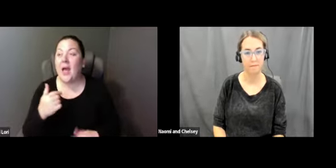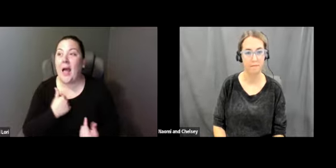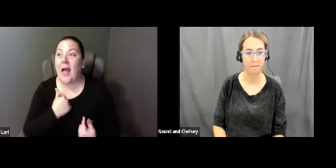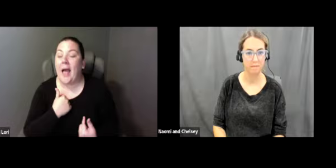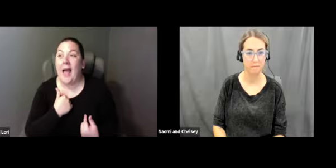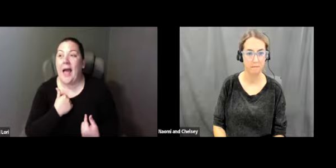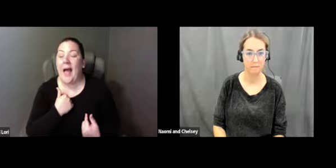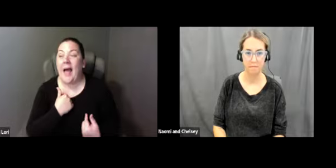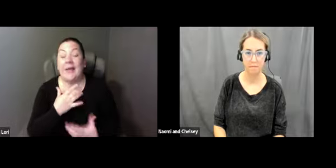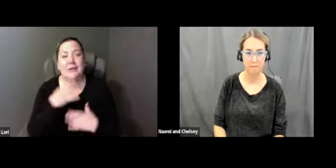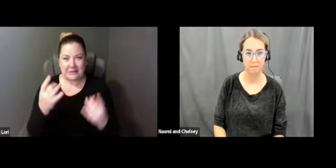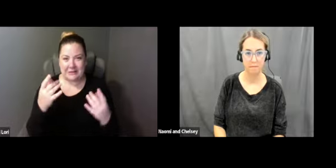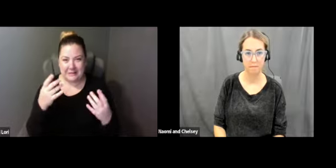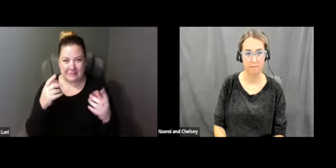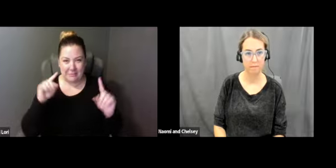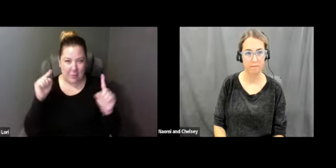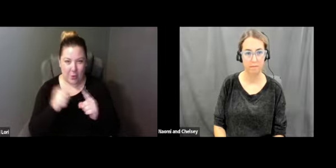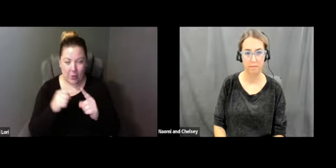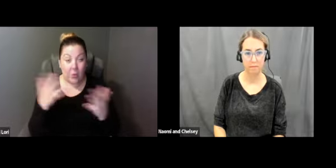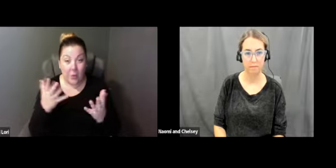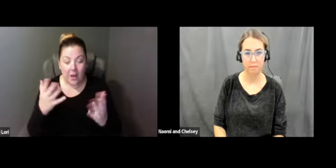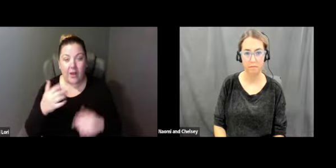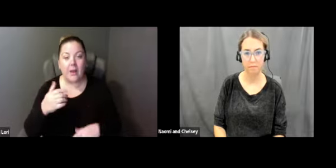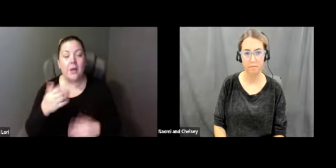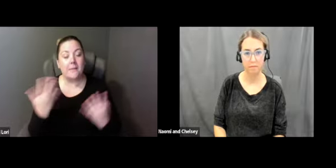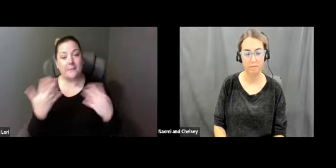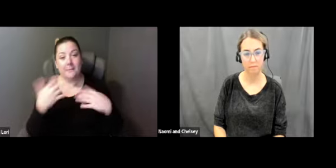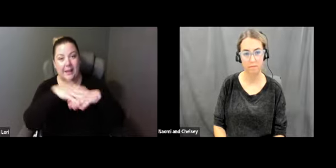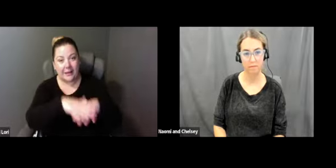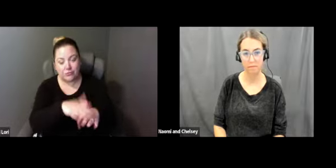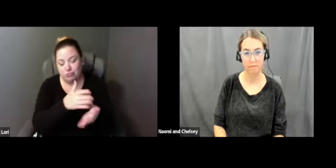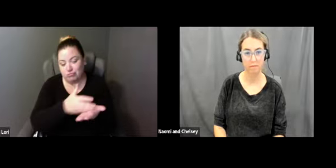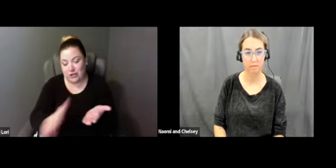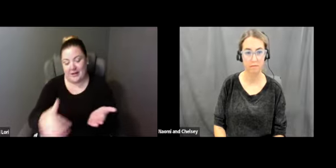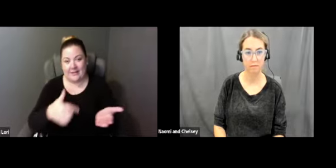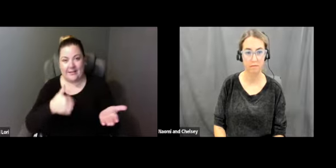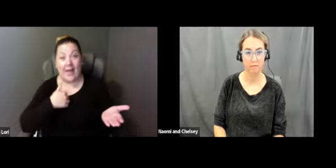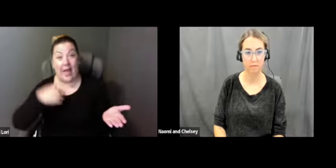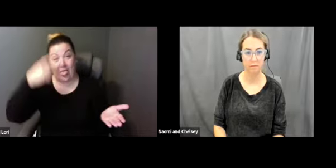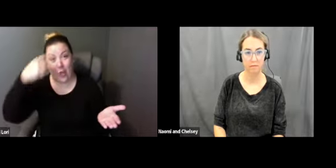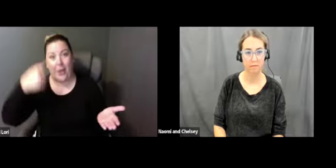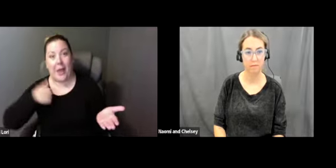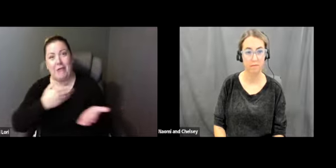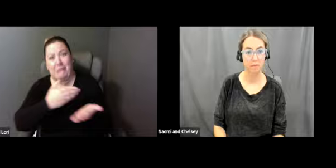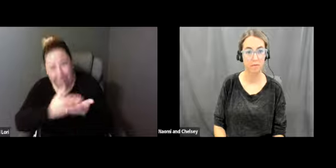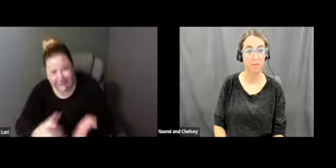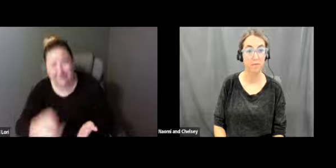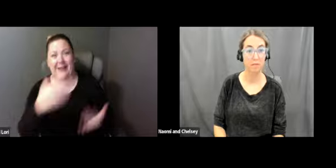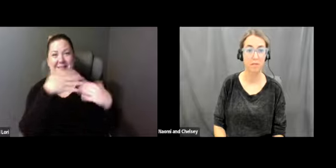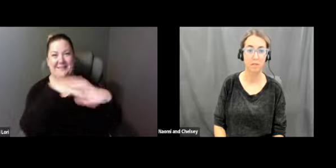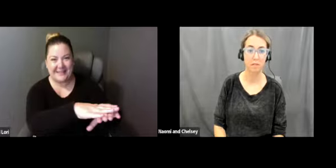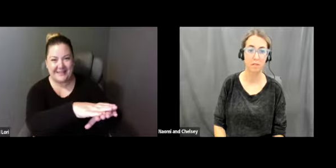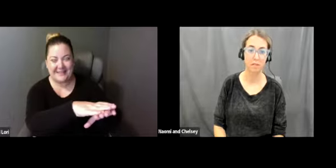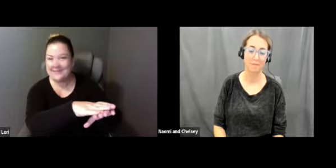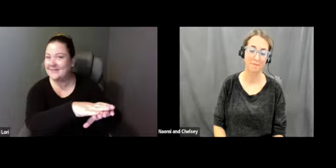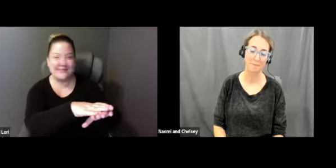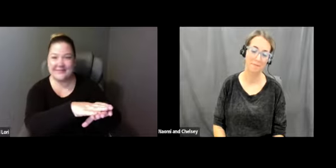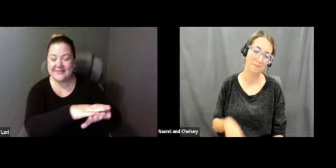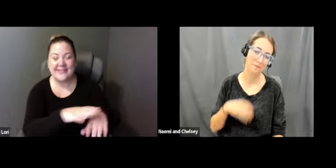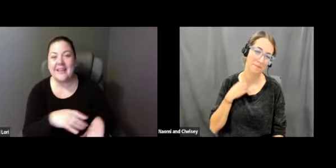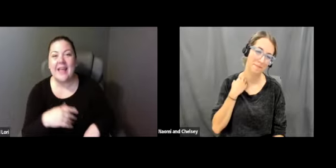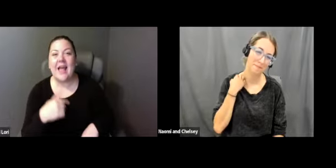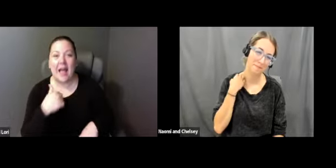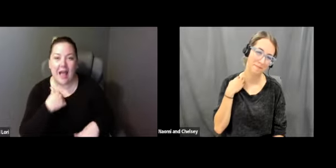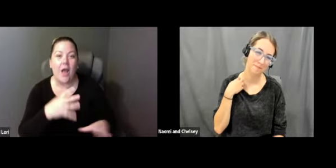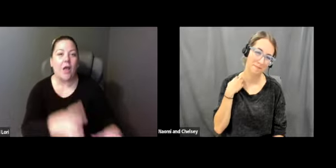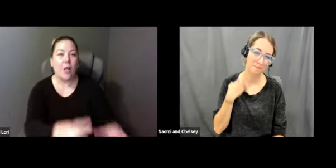thought I wasn't welcomed into mainstream society, so I thought I was successfully able to reject mainstream society's suggestion of who and